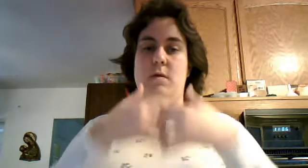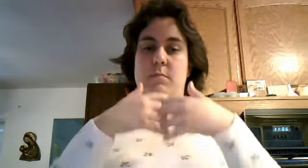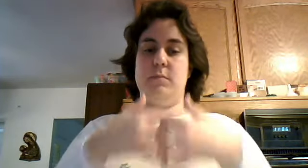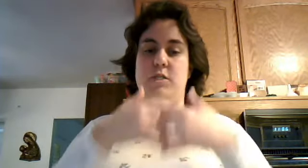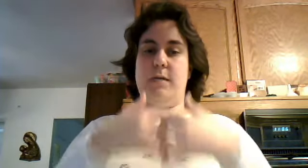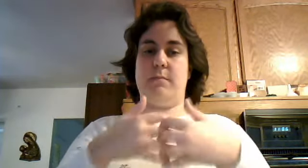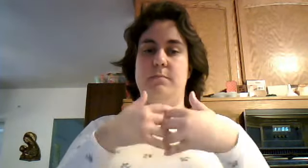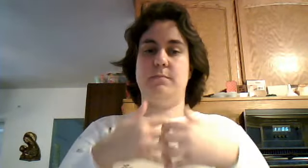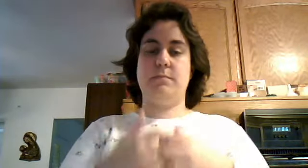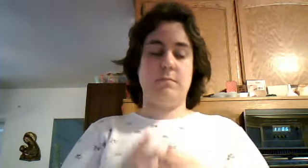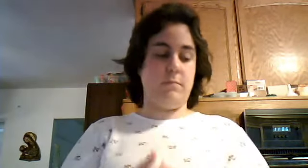Machine.